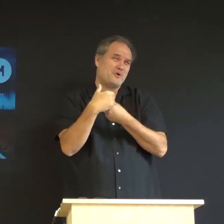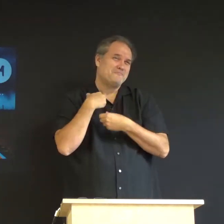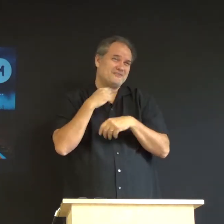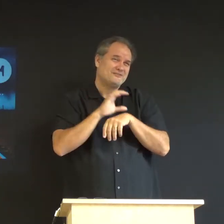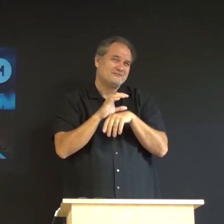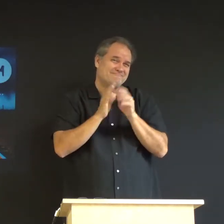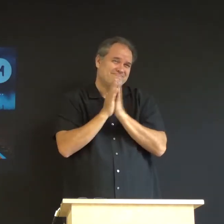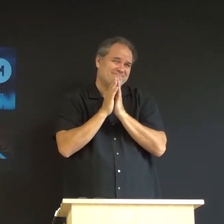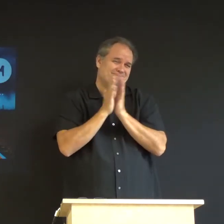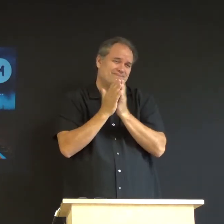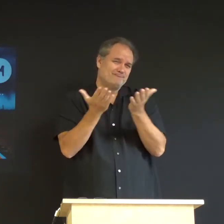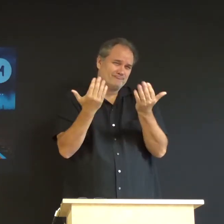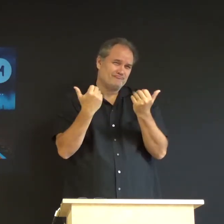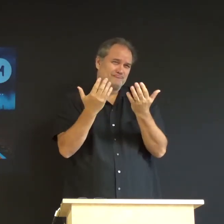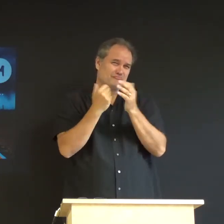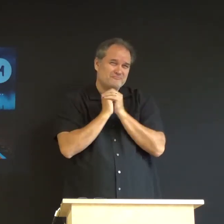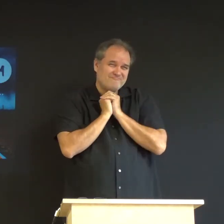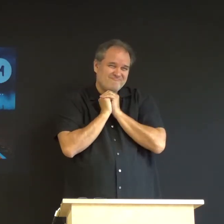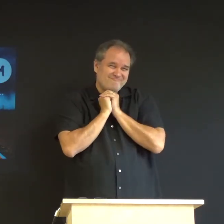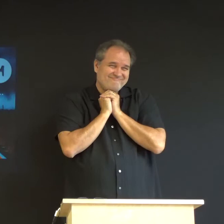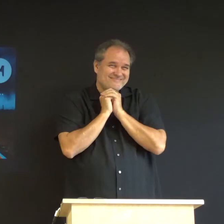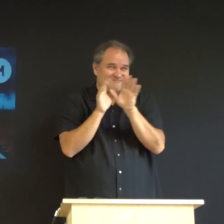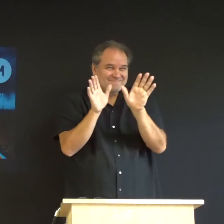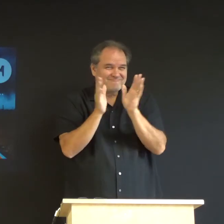Come join me at church, please.